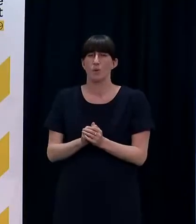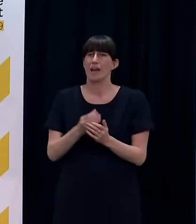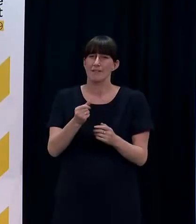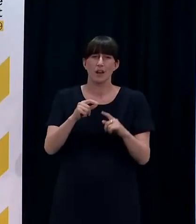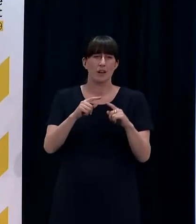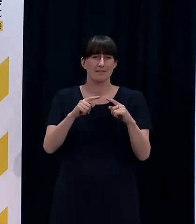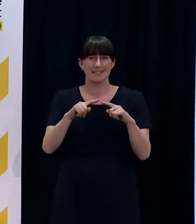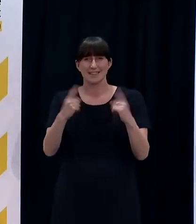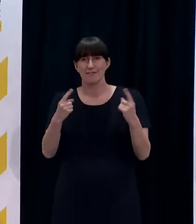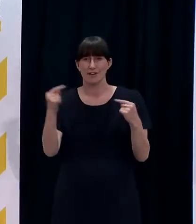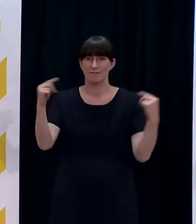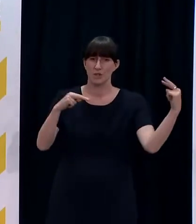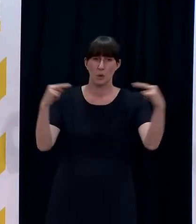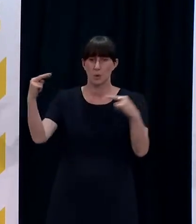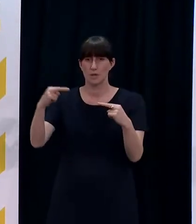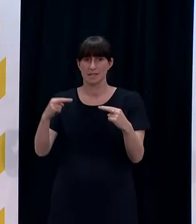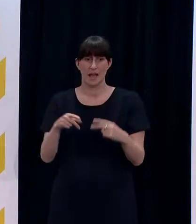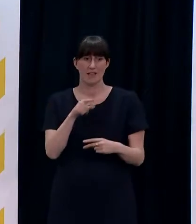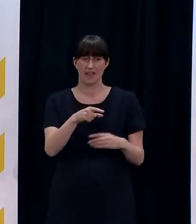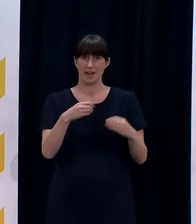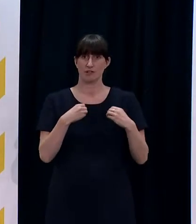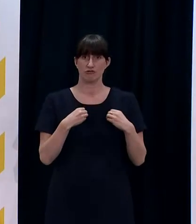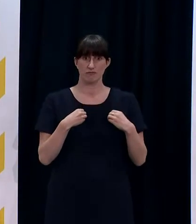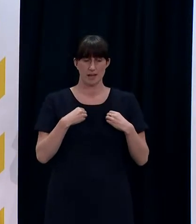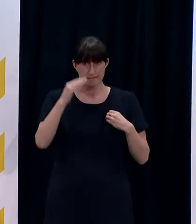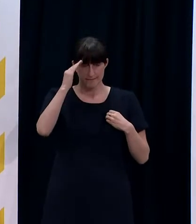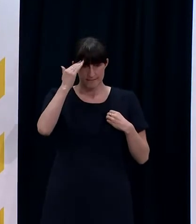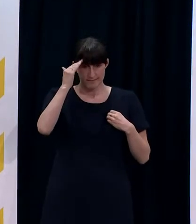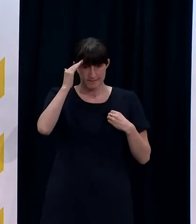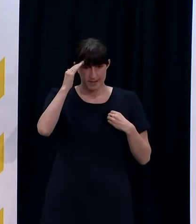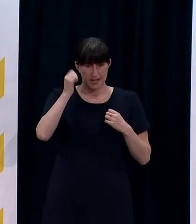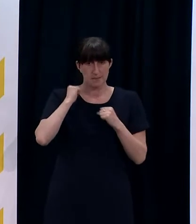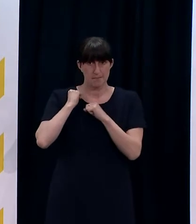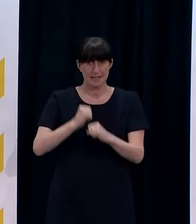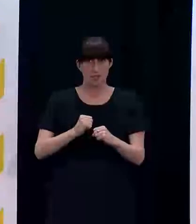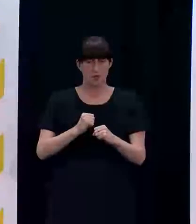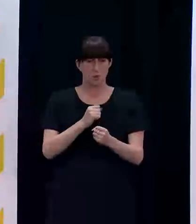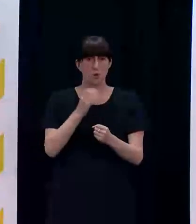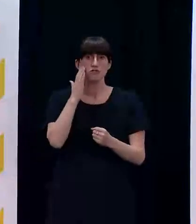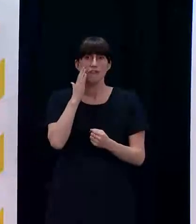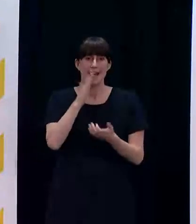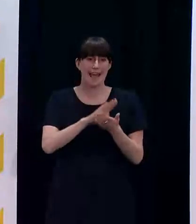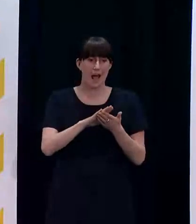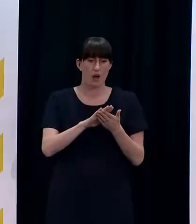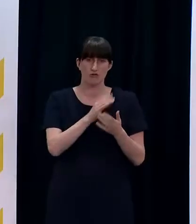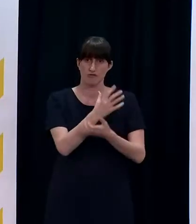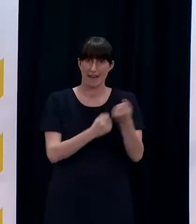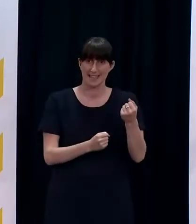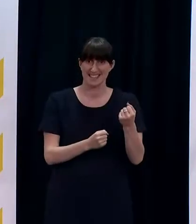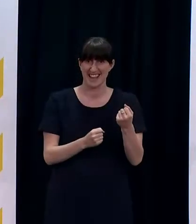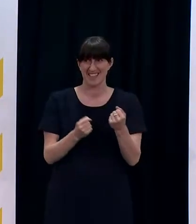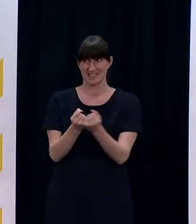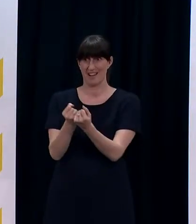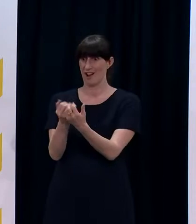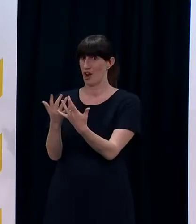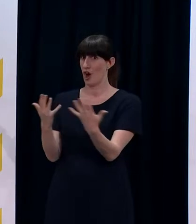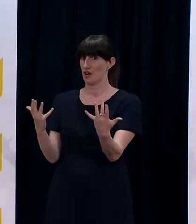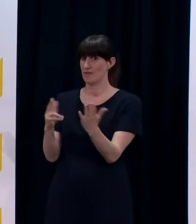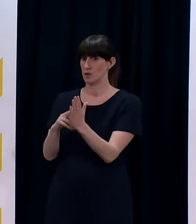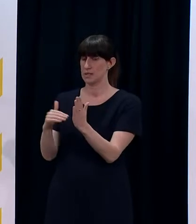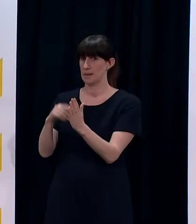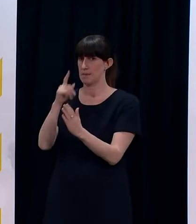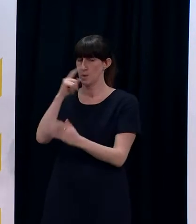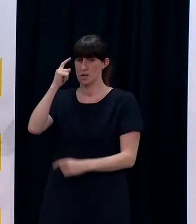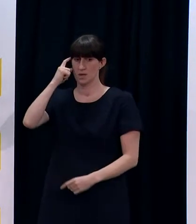got an industry with people who are genuinely committed to greyhound racing, and you have a great number of New Zealanders